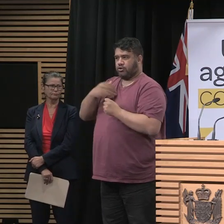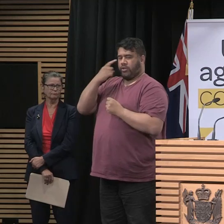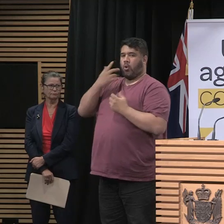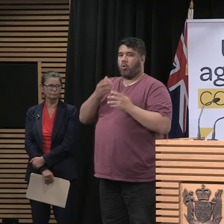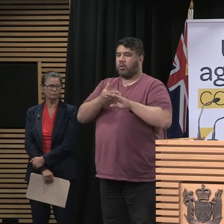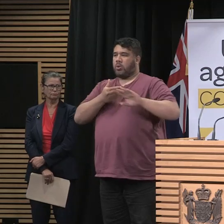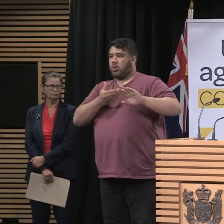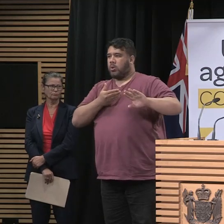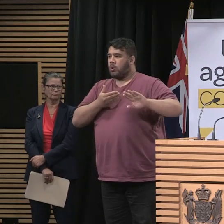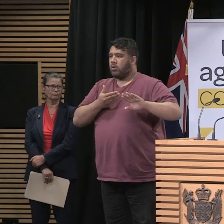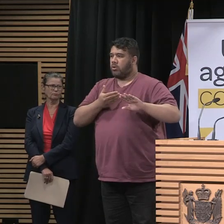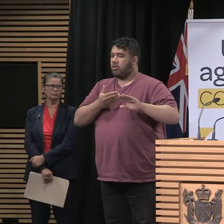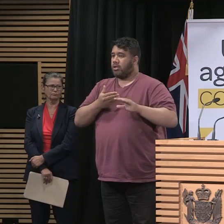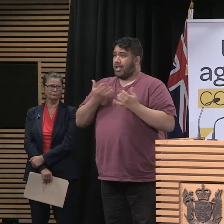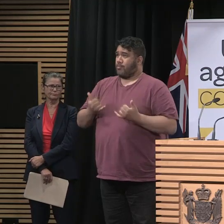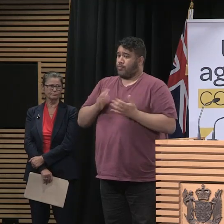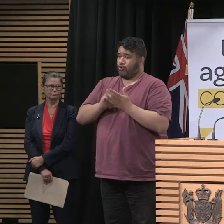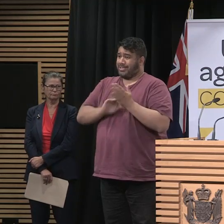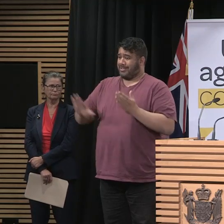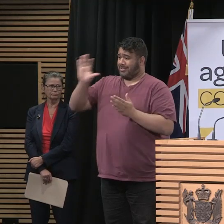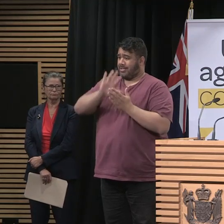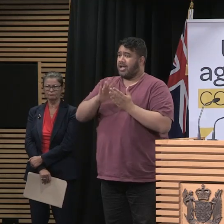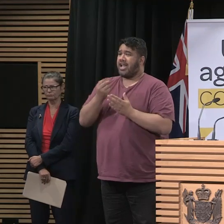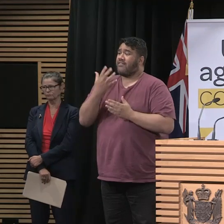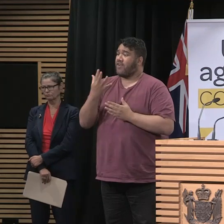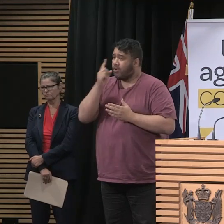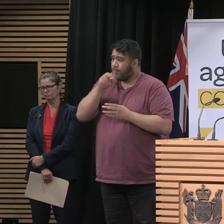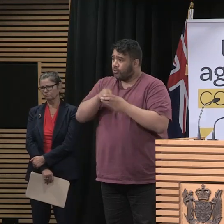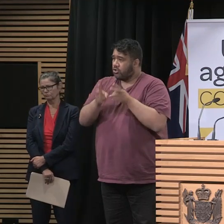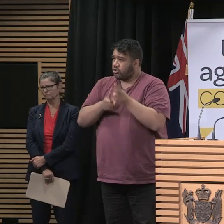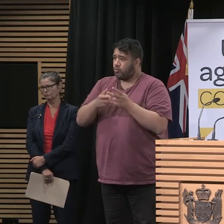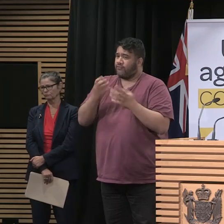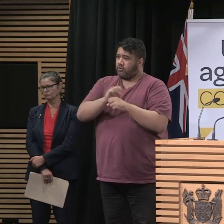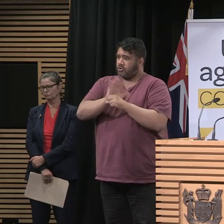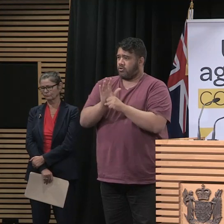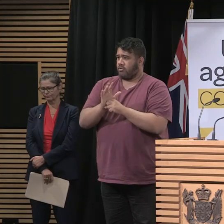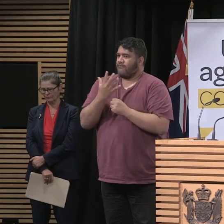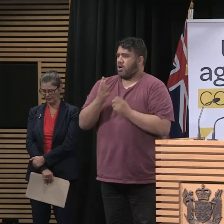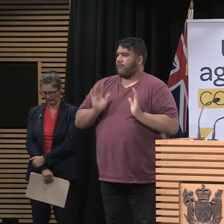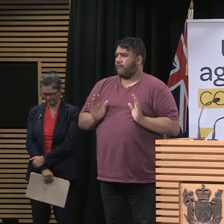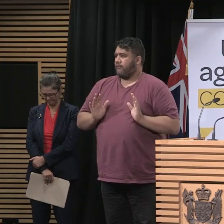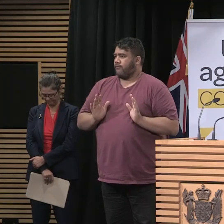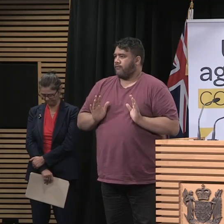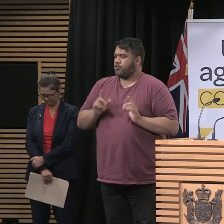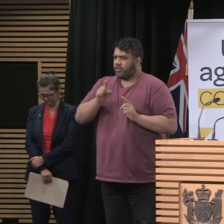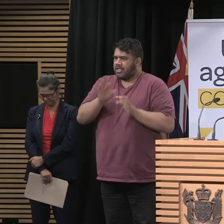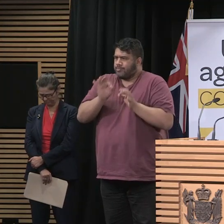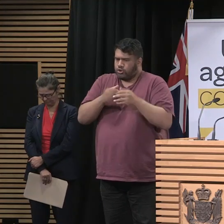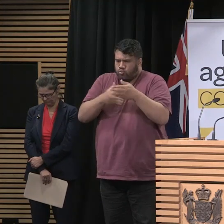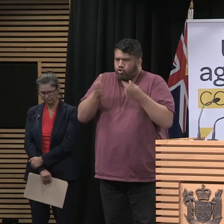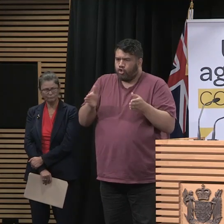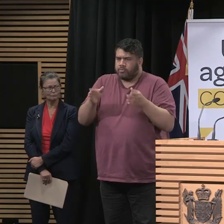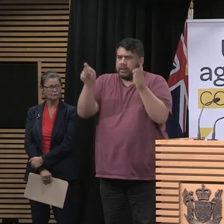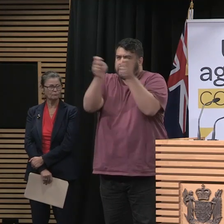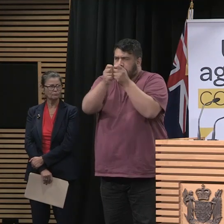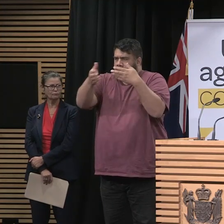5 people around the country in hospital, and they are all being cared for in special settings, so negative pressure ventilation rooms with use